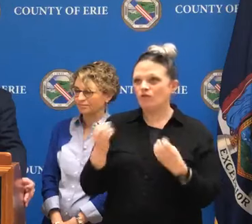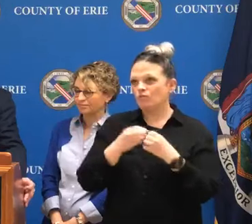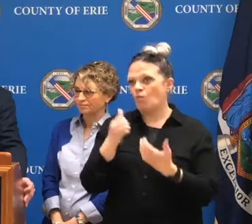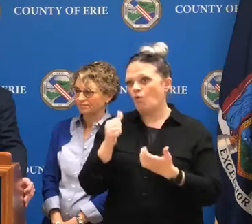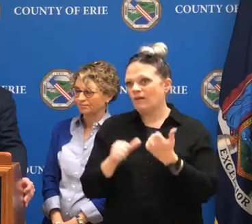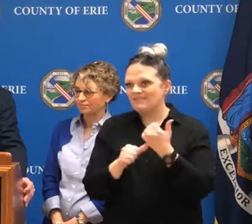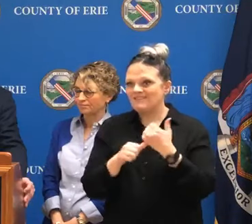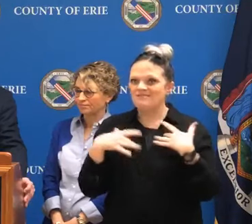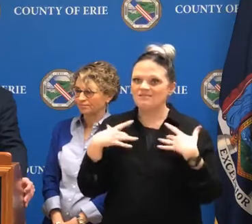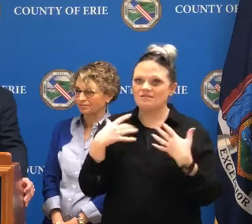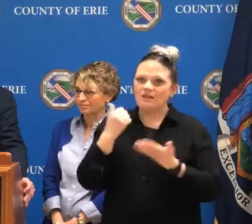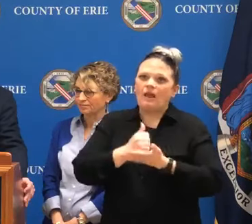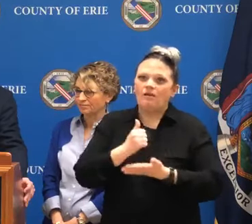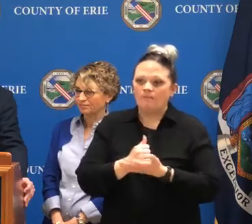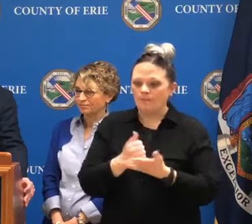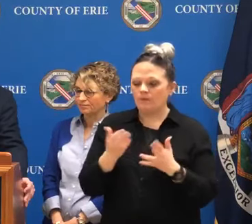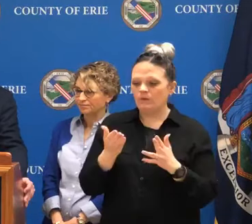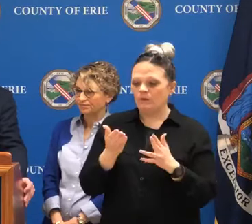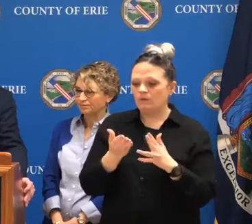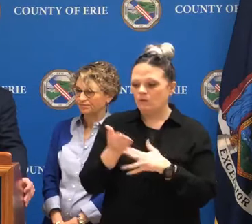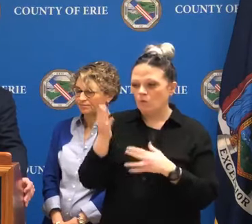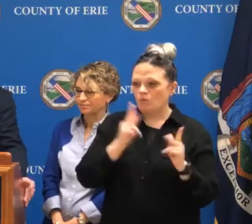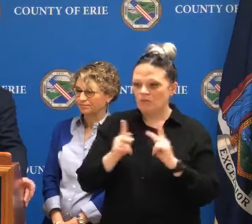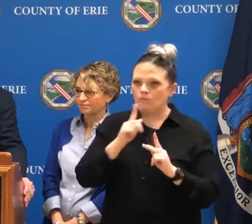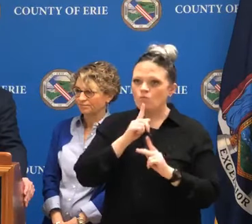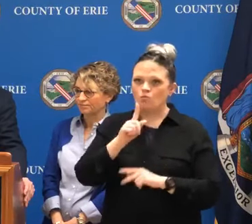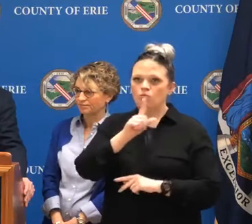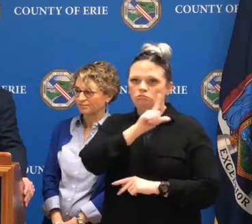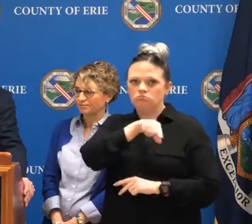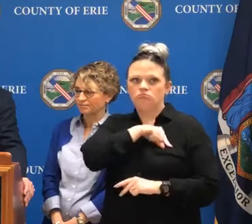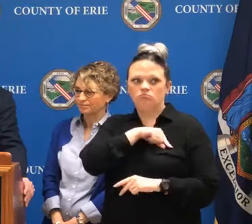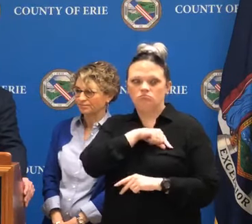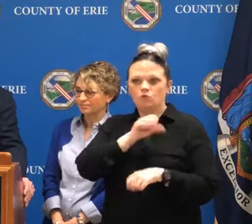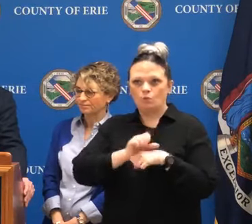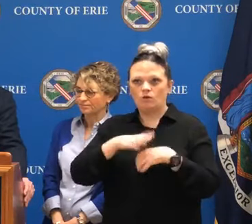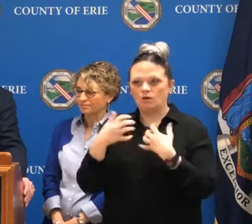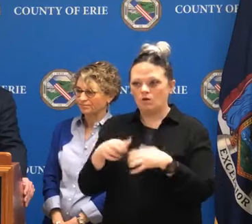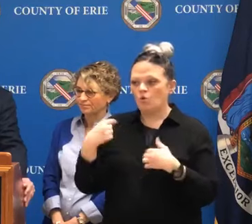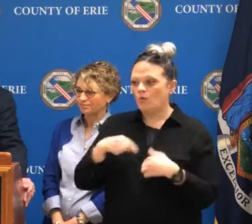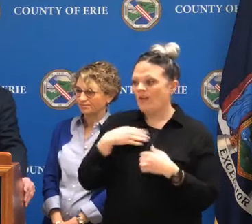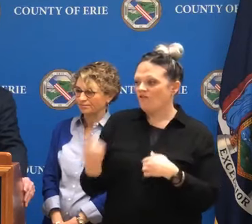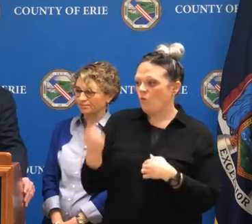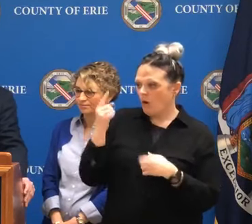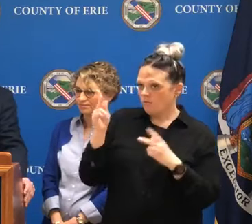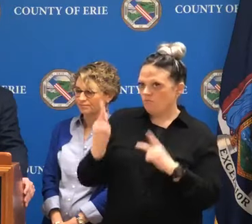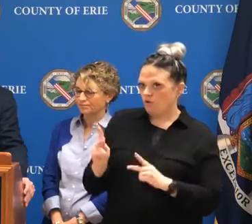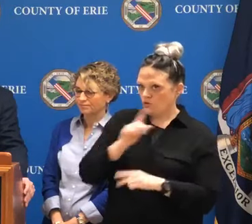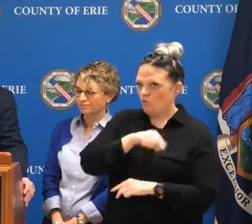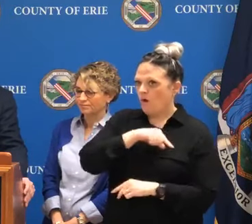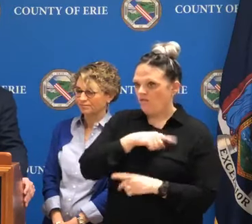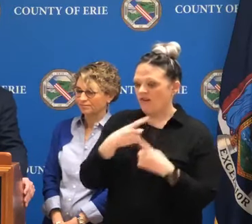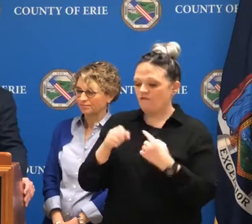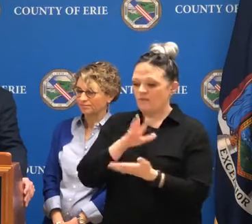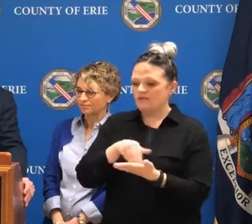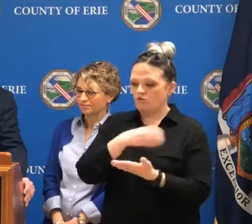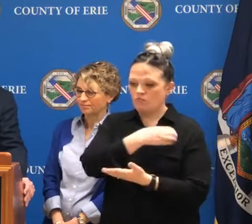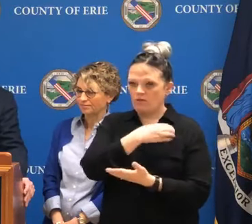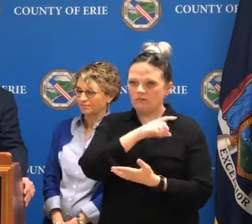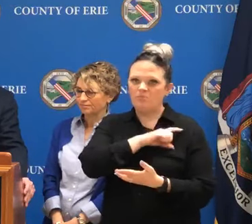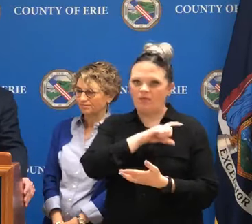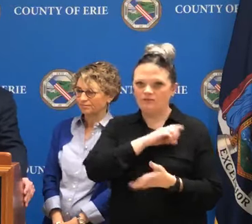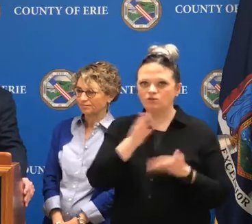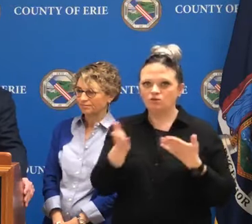through individuals who are qualified to work on these machines. We have one individual who's qualified to work on these machines from our Central Police Services, so I